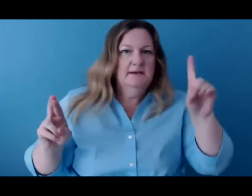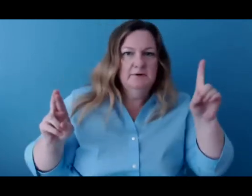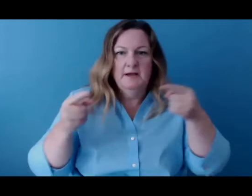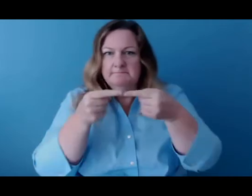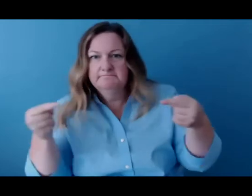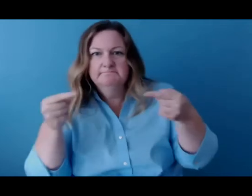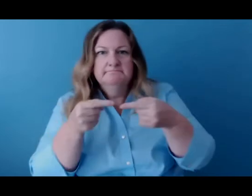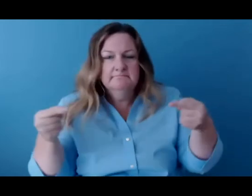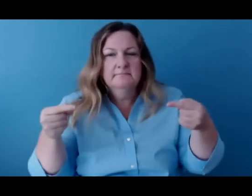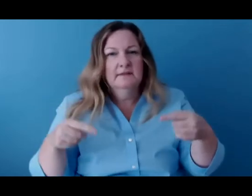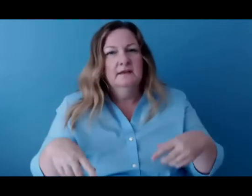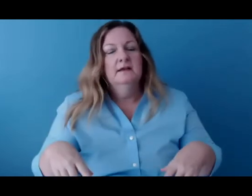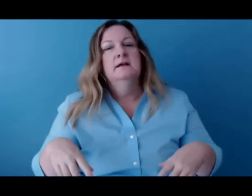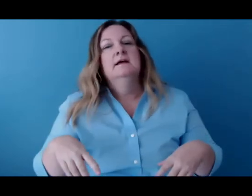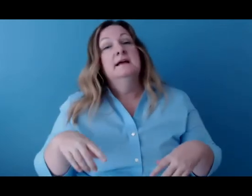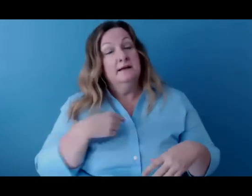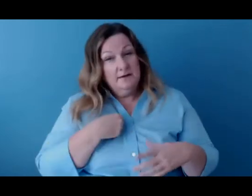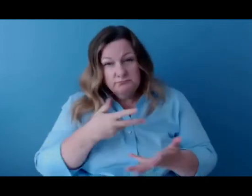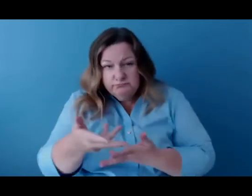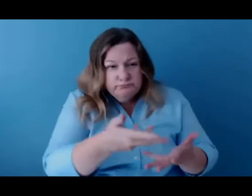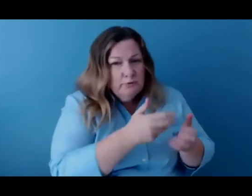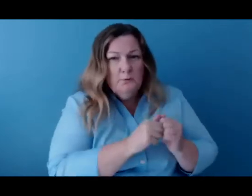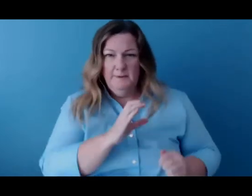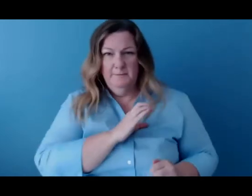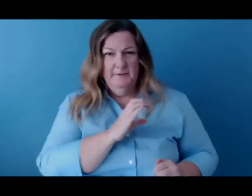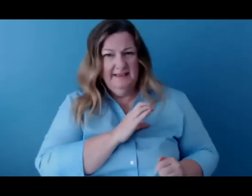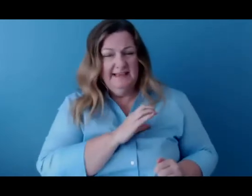police officers, everybody's open to figuring out and